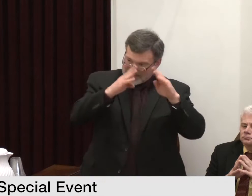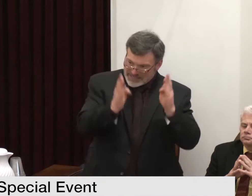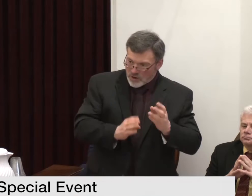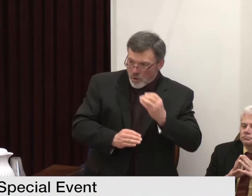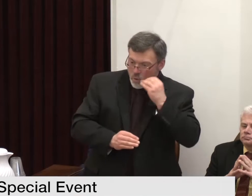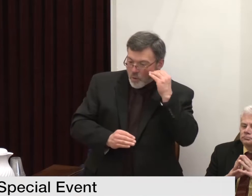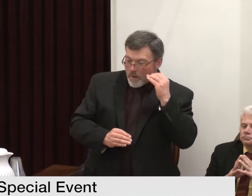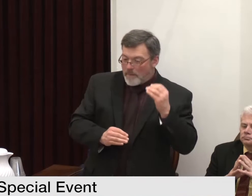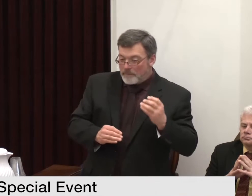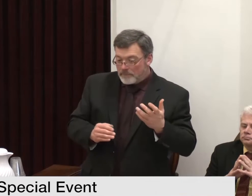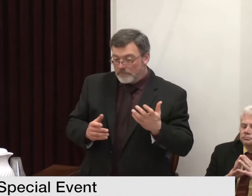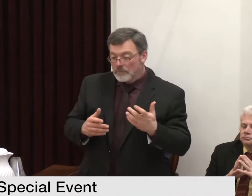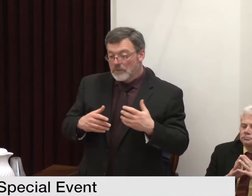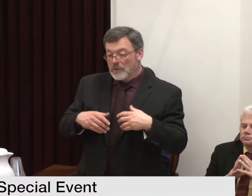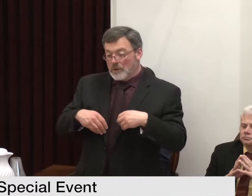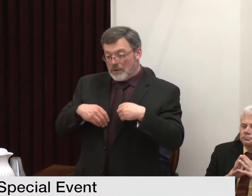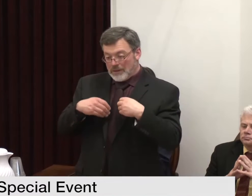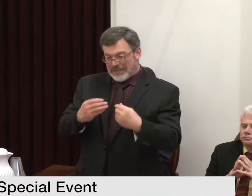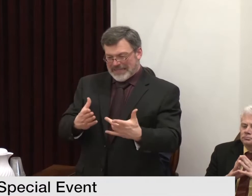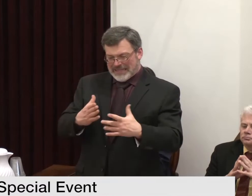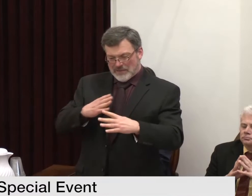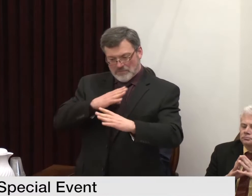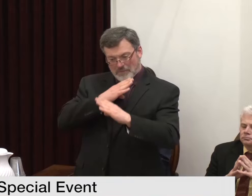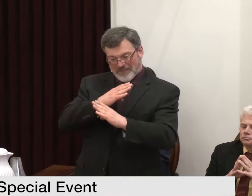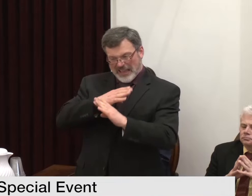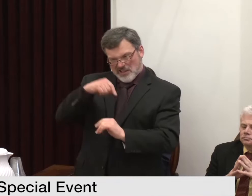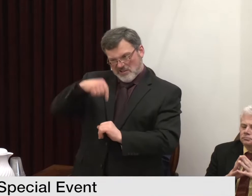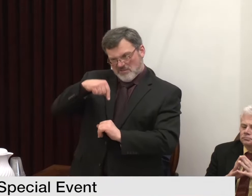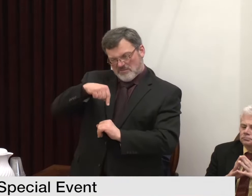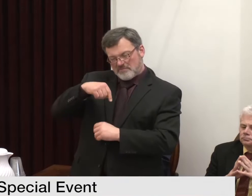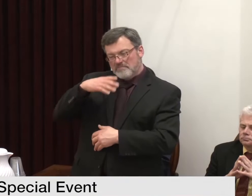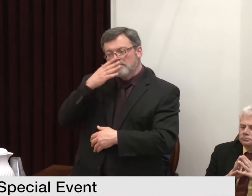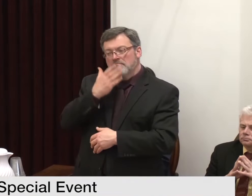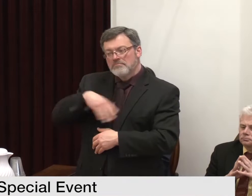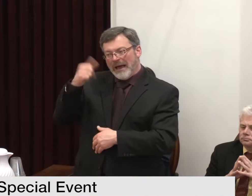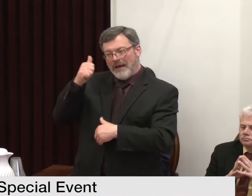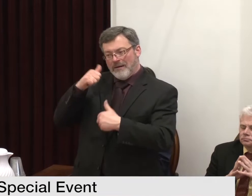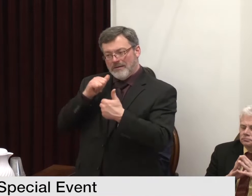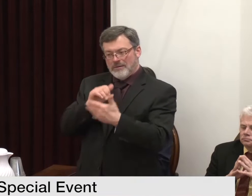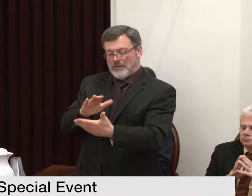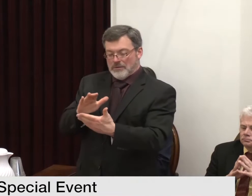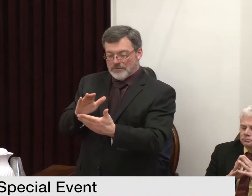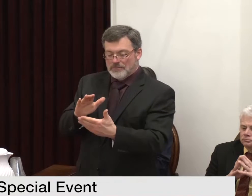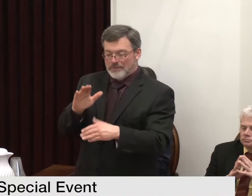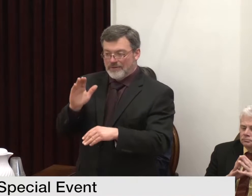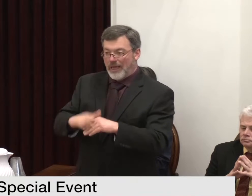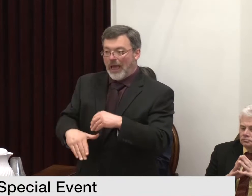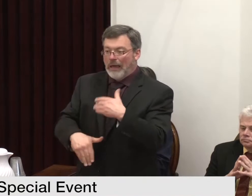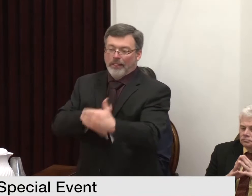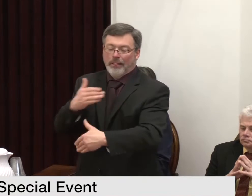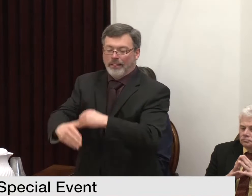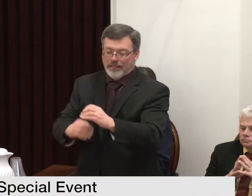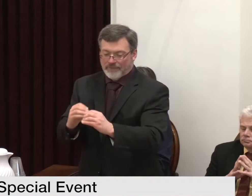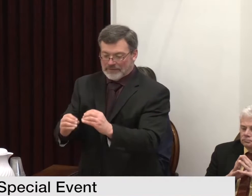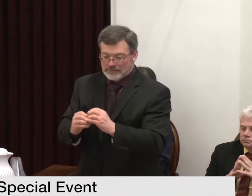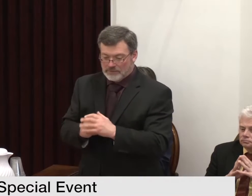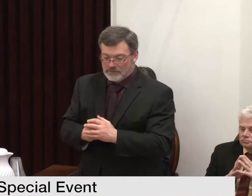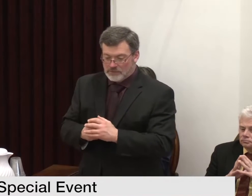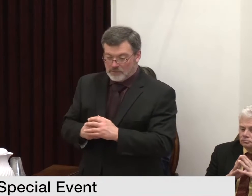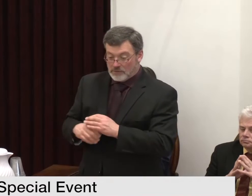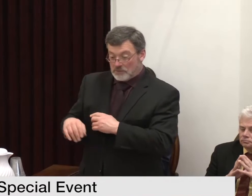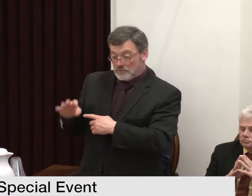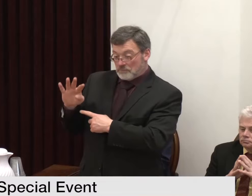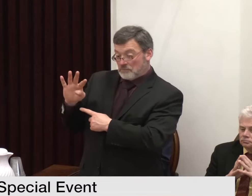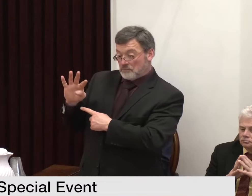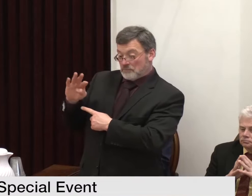Prevention is still our best solution to this challenge. So we should dedicate $1.4 million to expand our